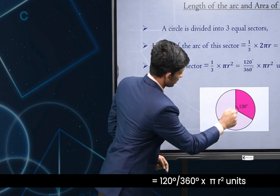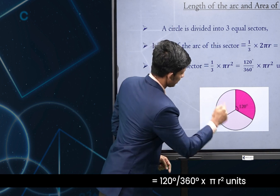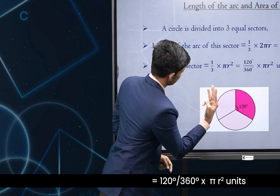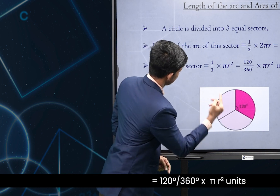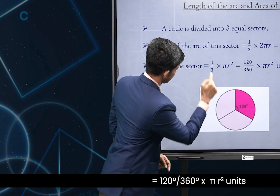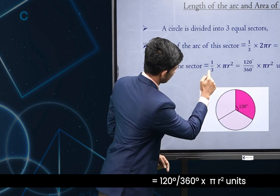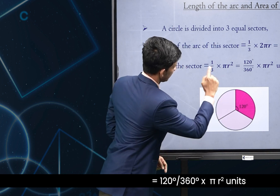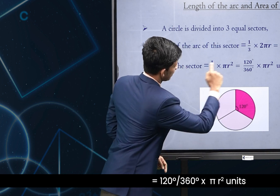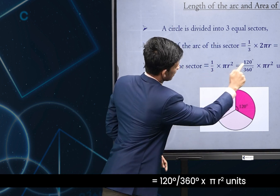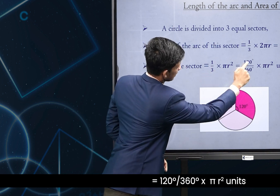units.